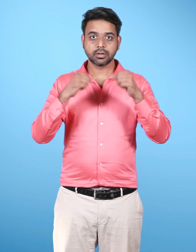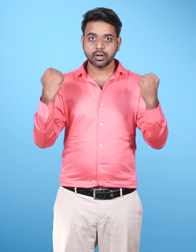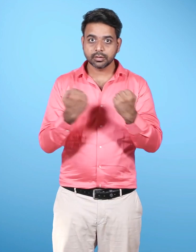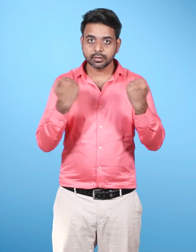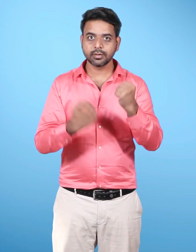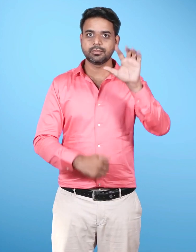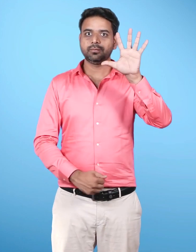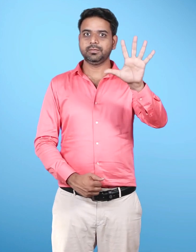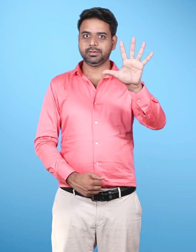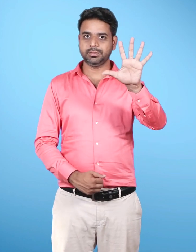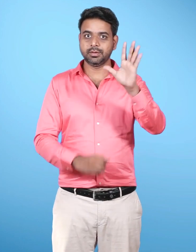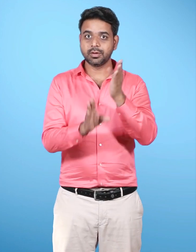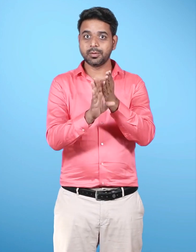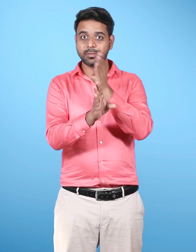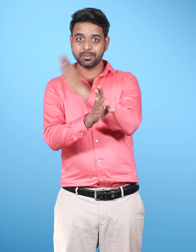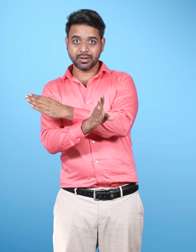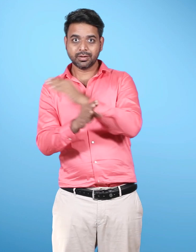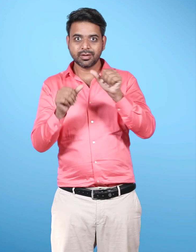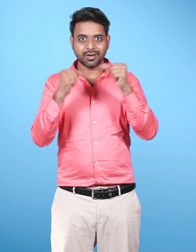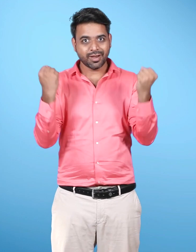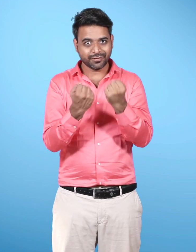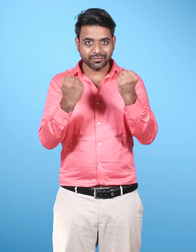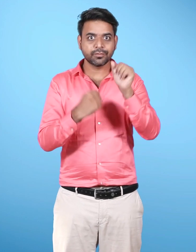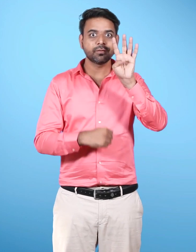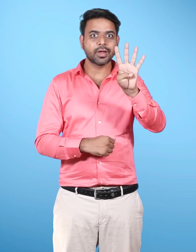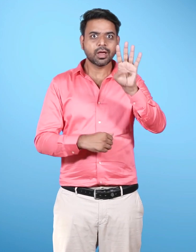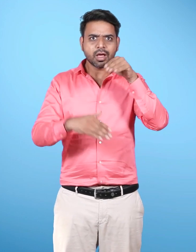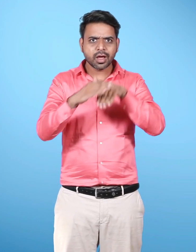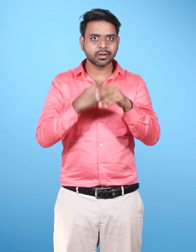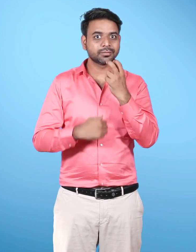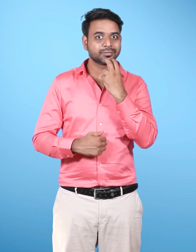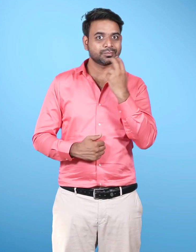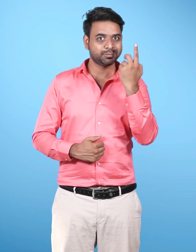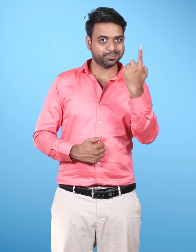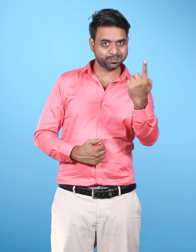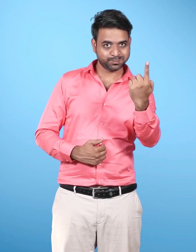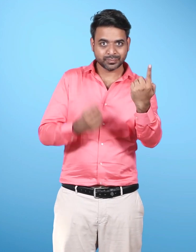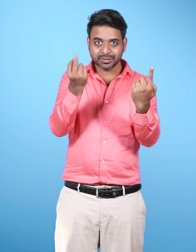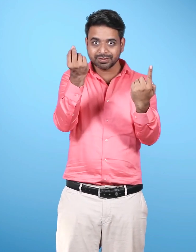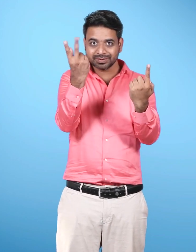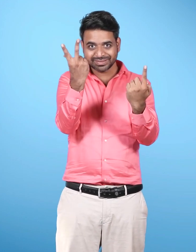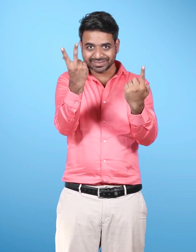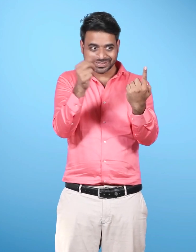Activity 5. Disconnect the switch from the electric circuit you used for Activity 4.